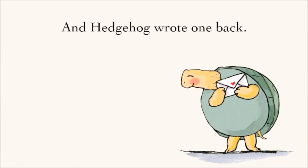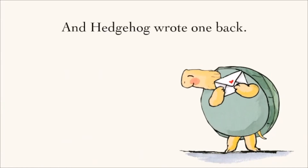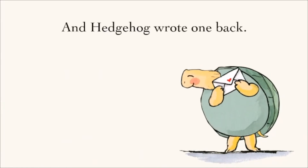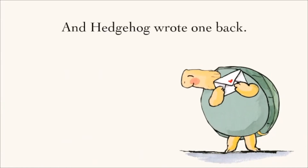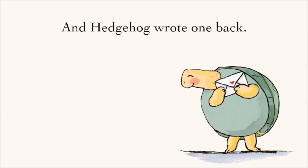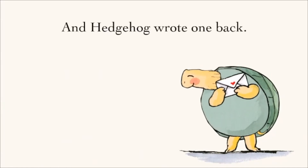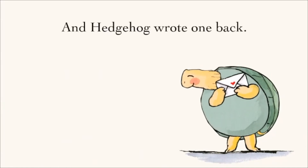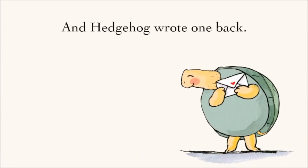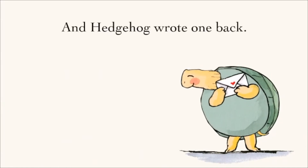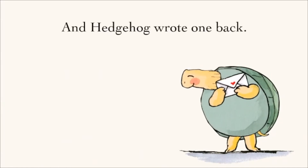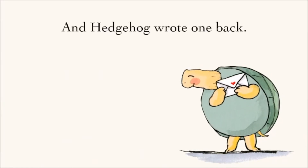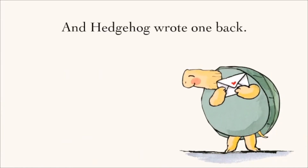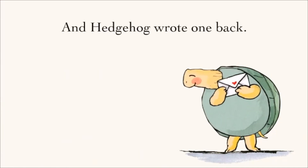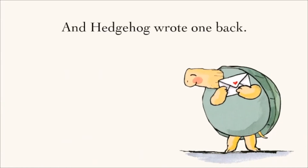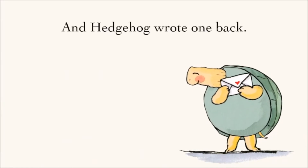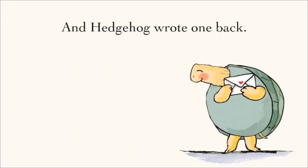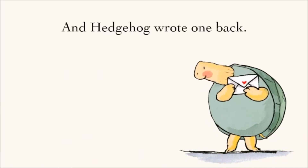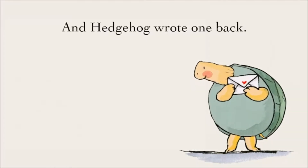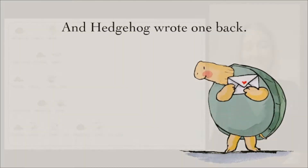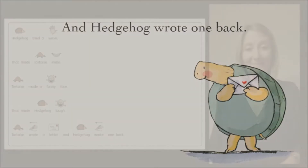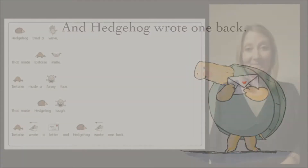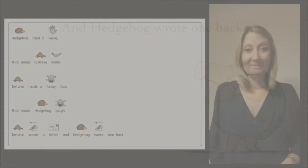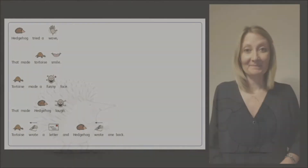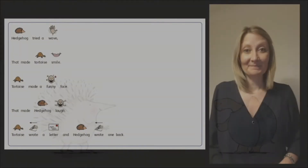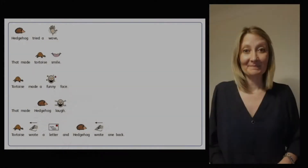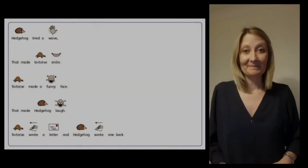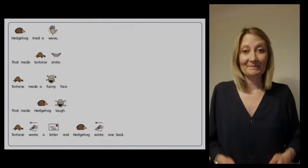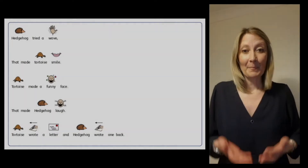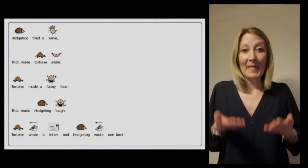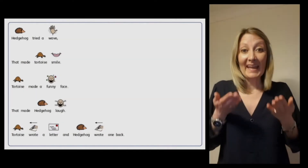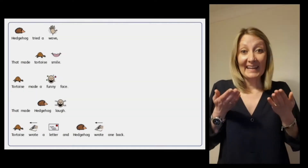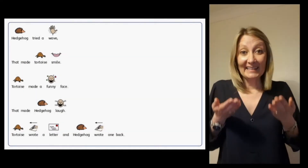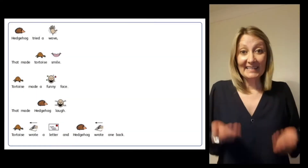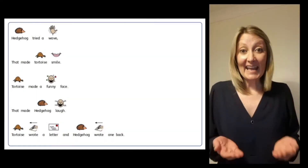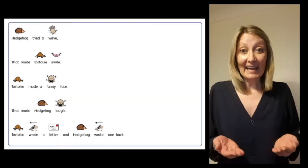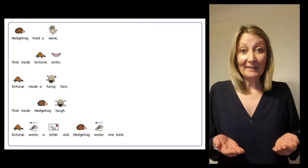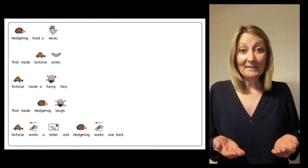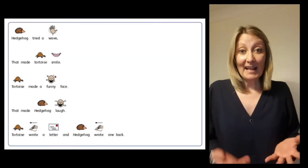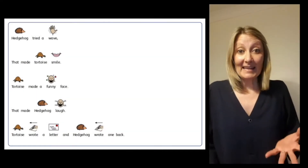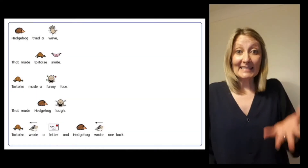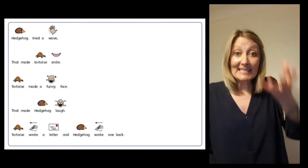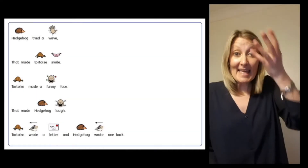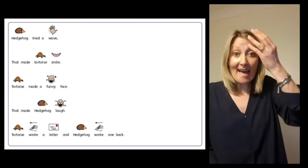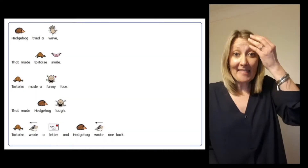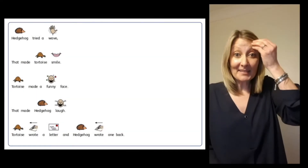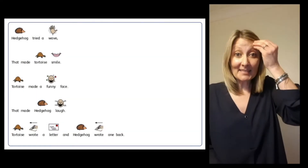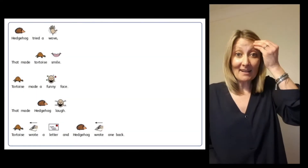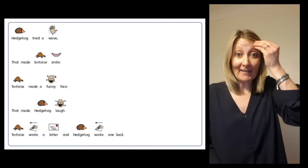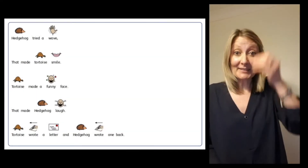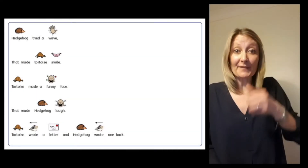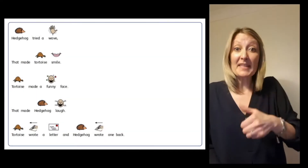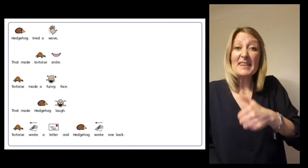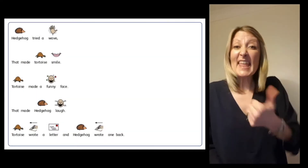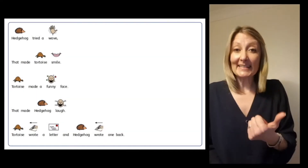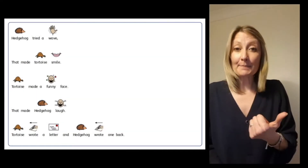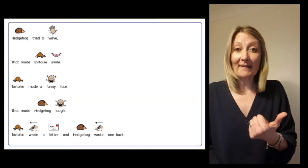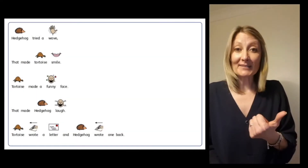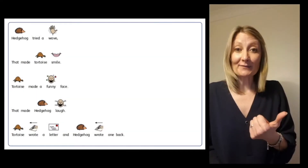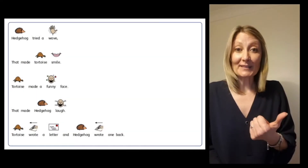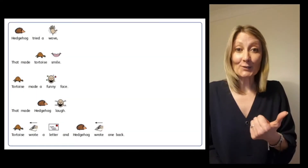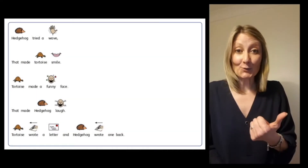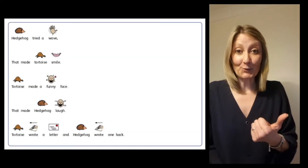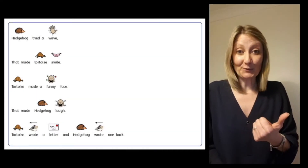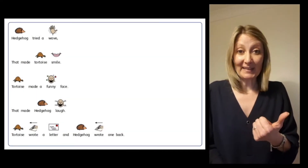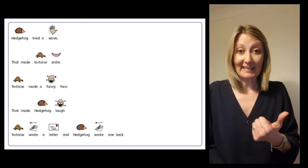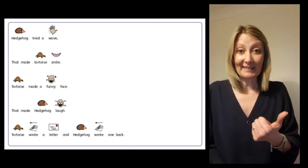And Hedgehog wrote one back. Now let's learn the signs for the next part of